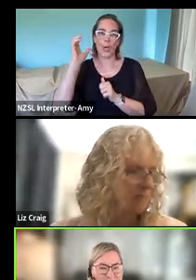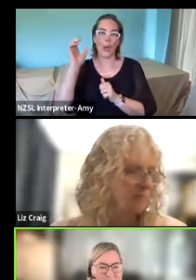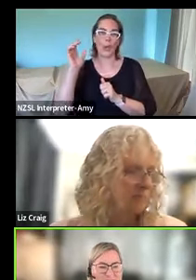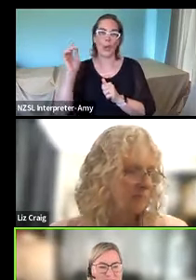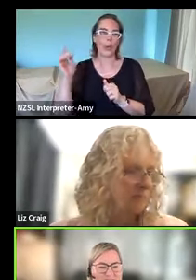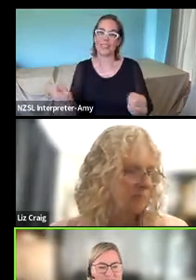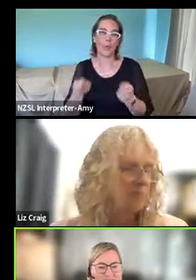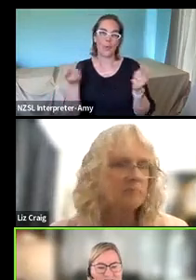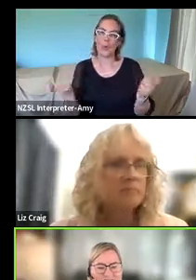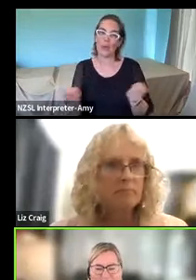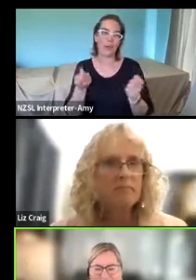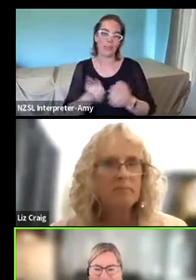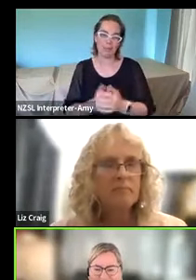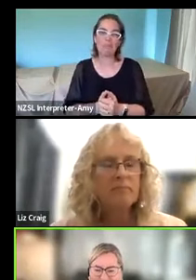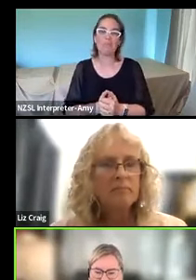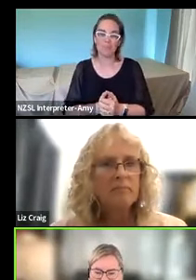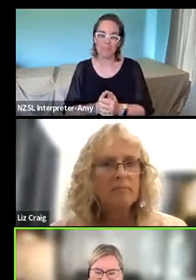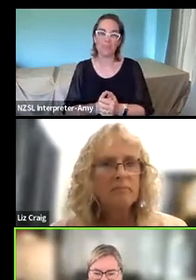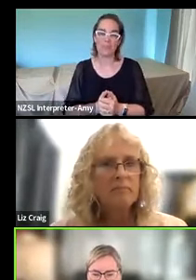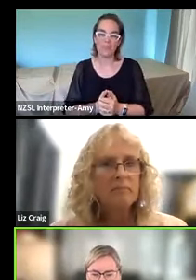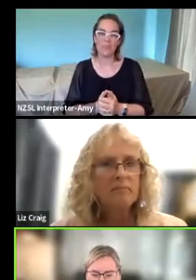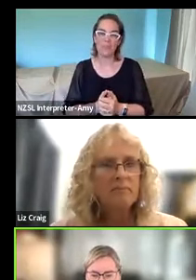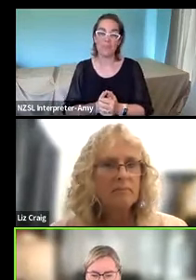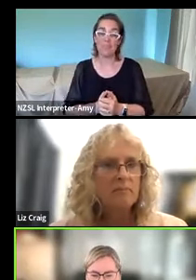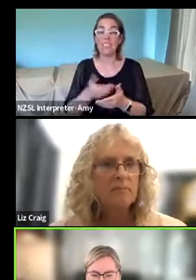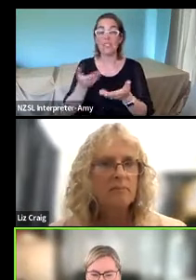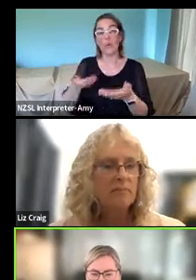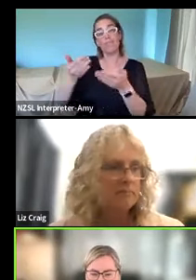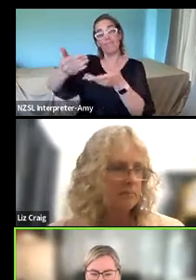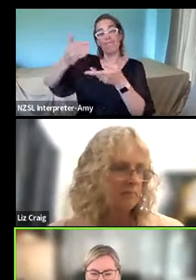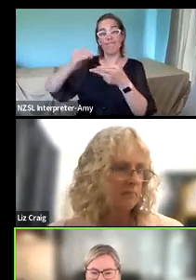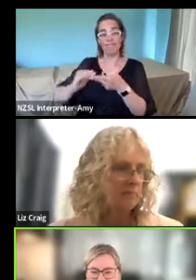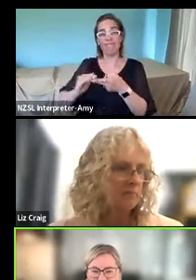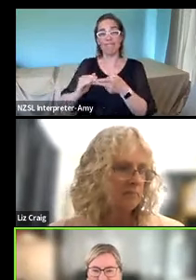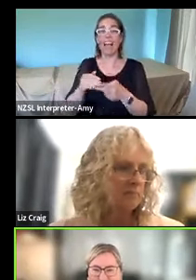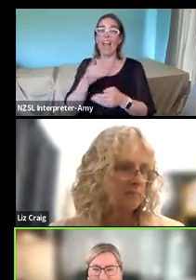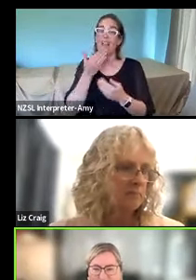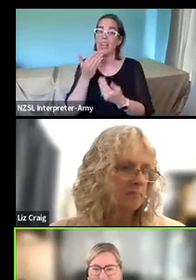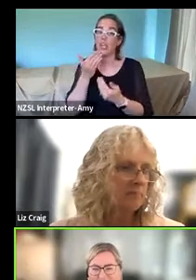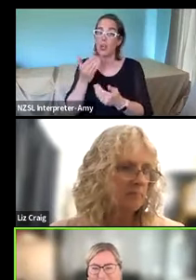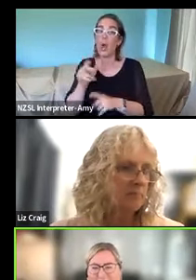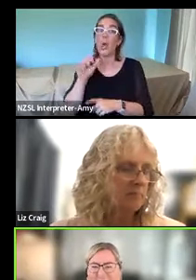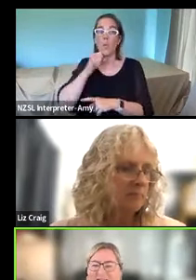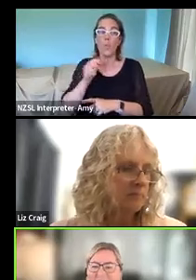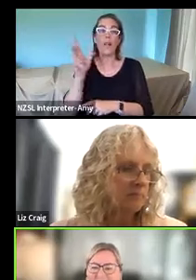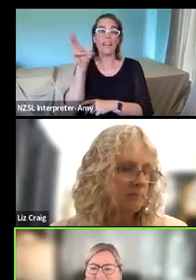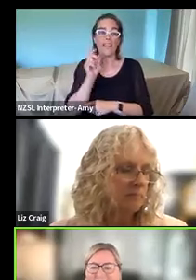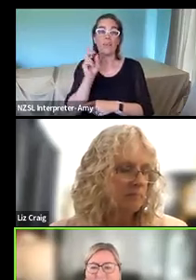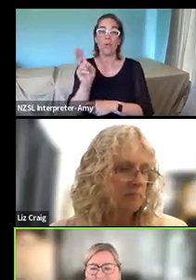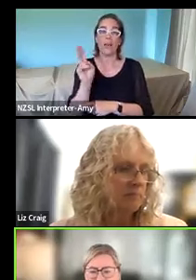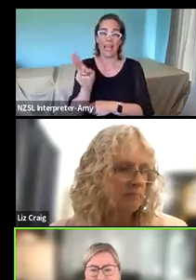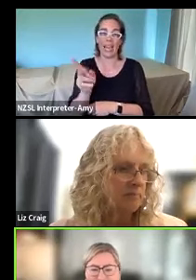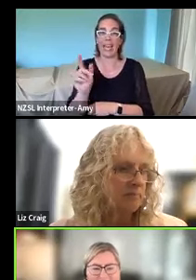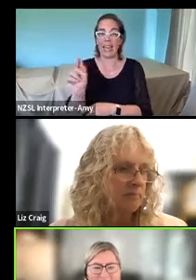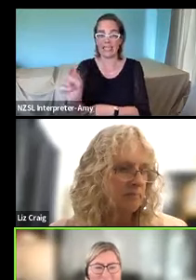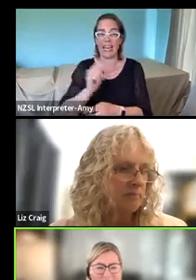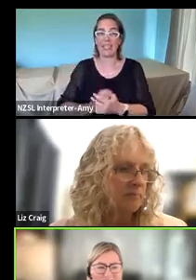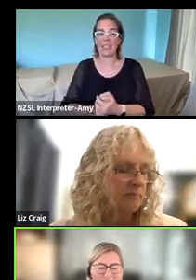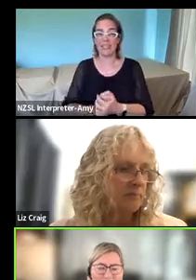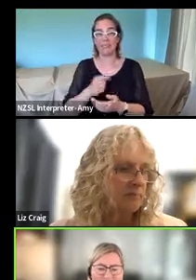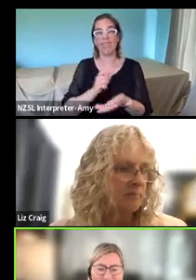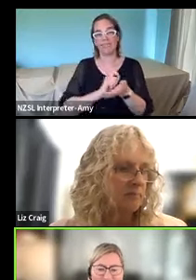endeavours have failed today. So with that, thank you so much. We'll hear from you another day. Our clerks will be